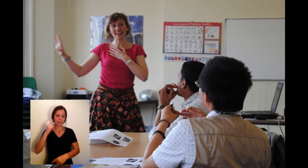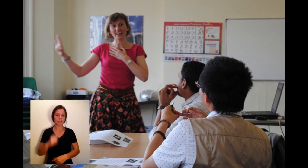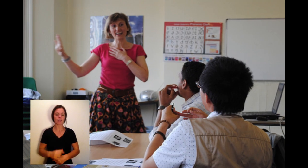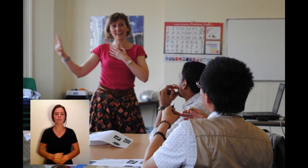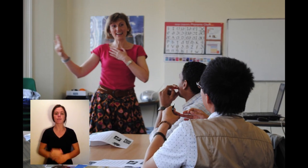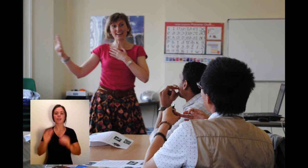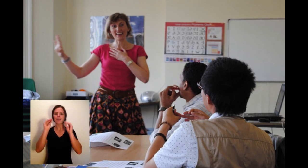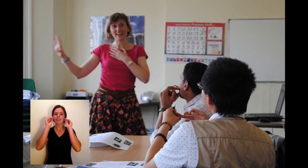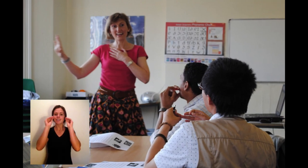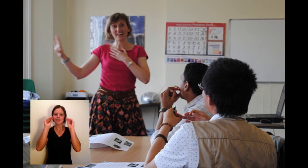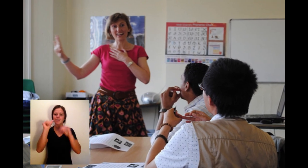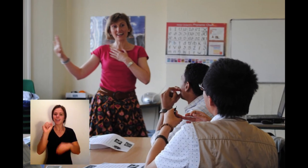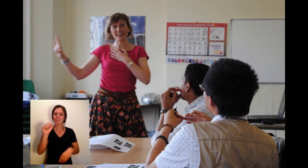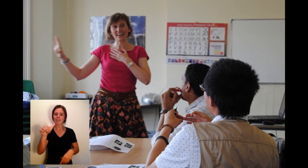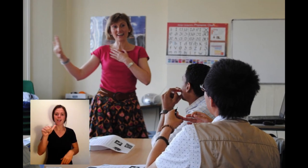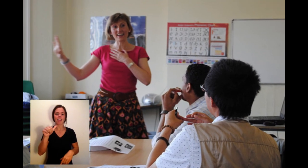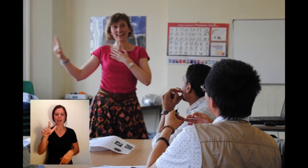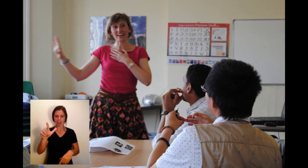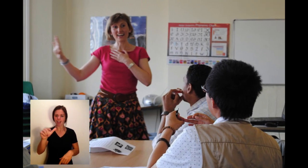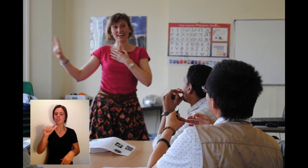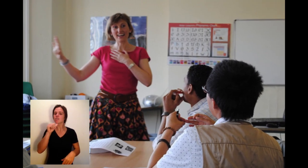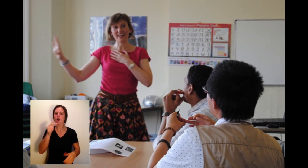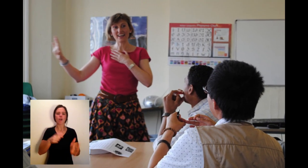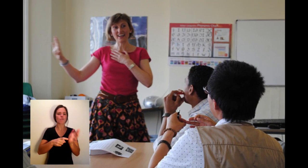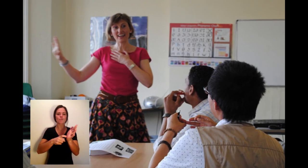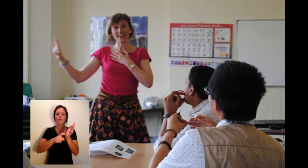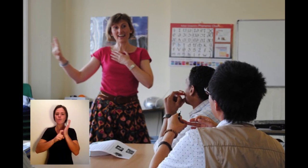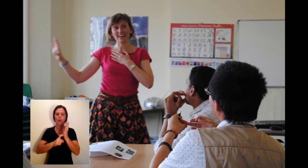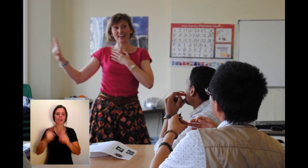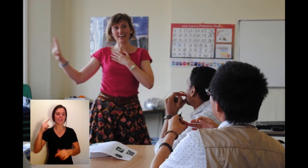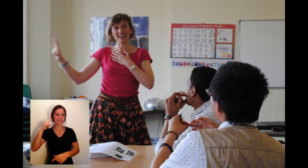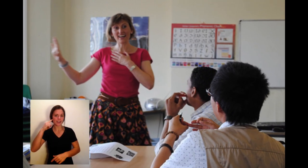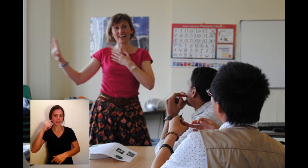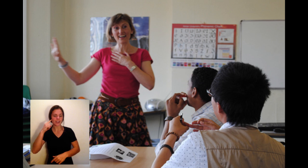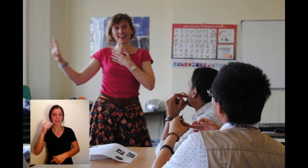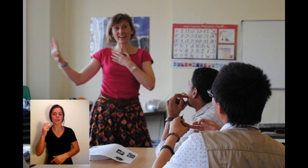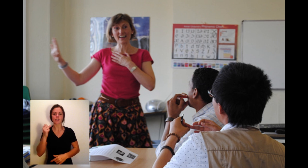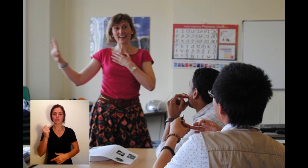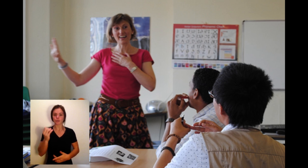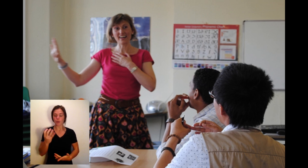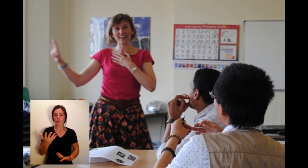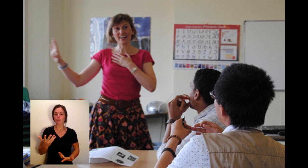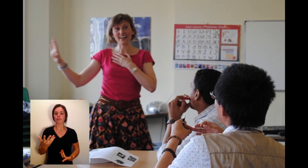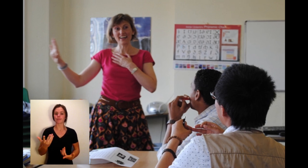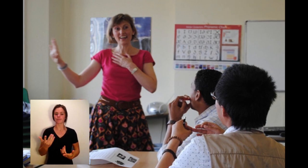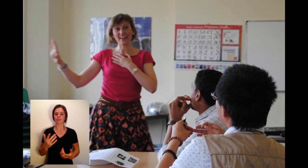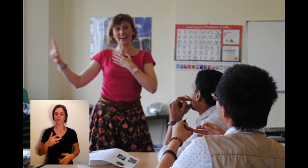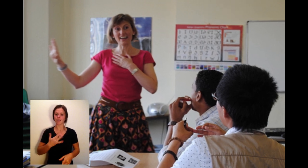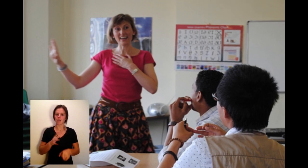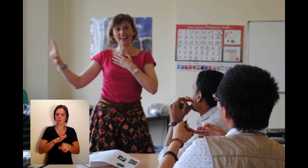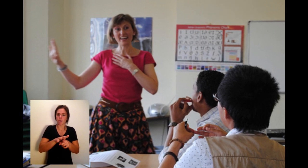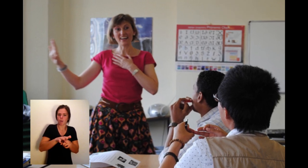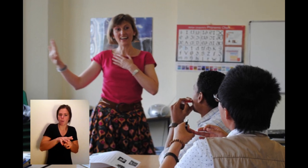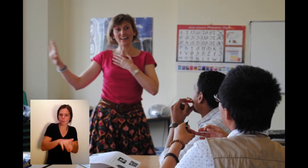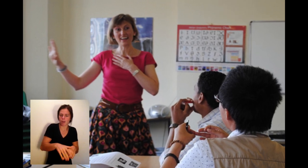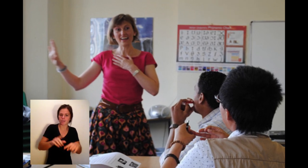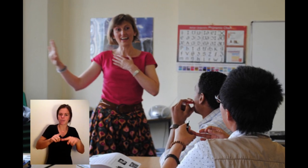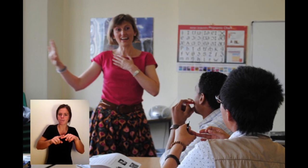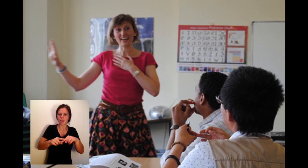status. Teaching ASL does not require the ability to hear. Therefore, discrimination based on